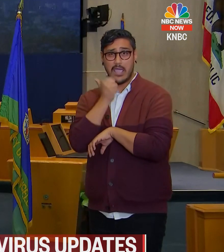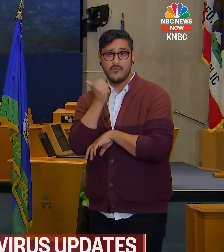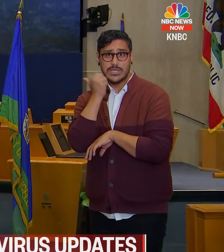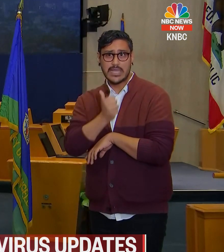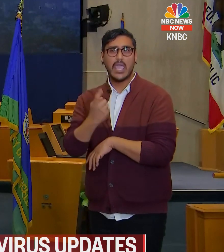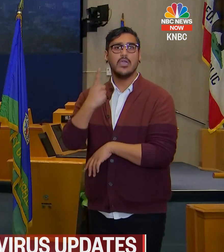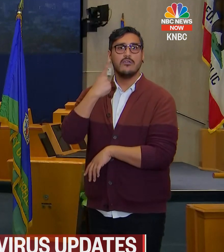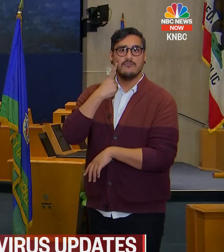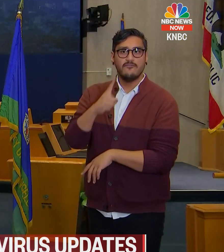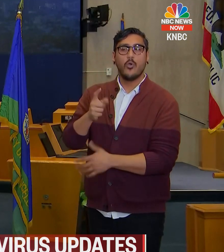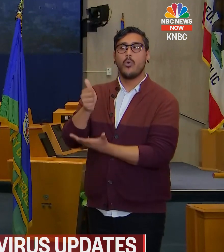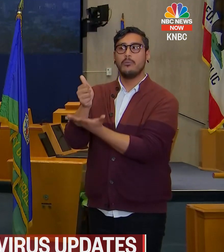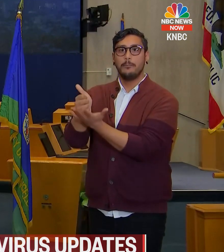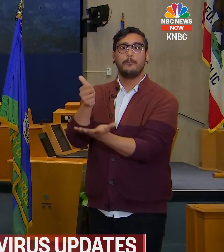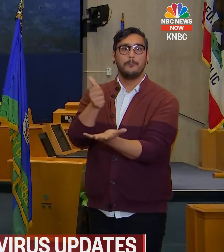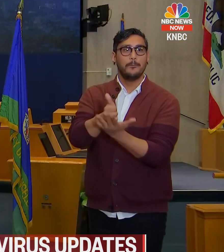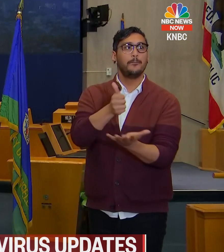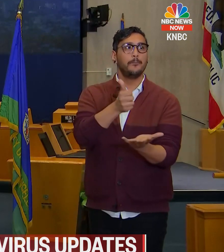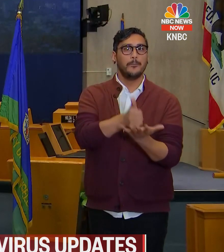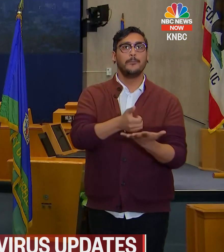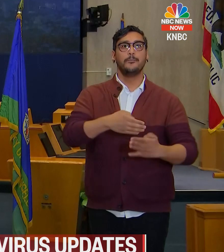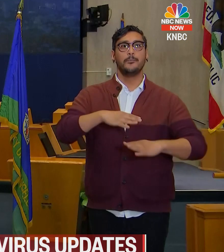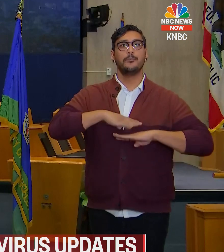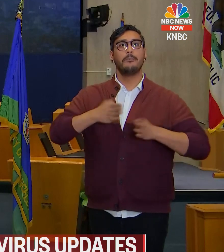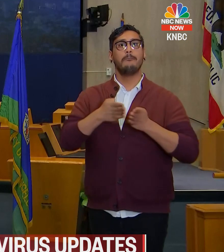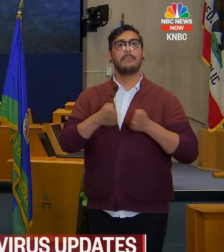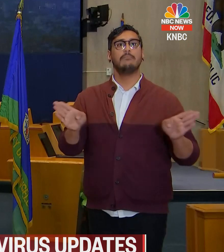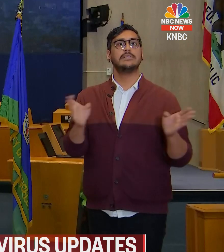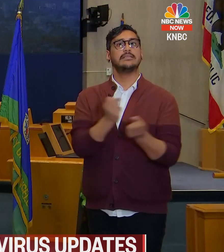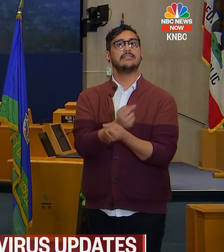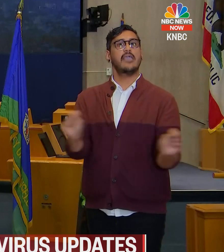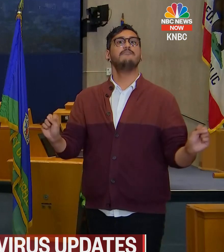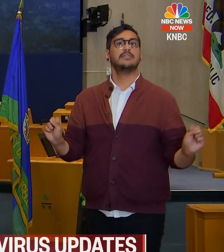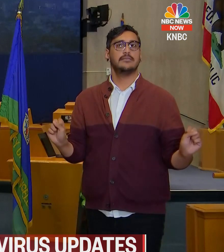to fulfill the mission of public safety.